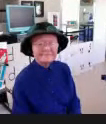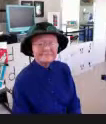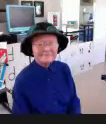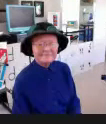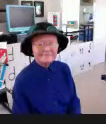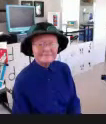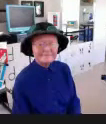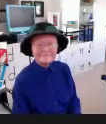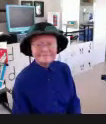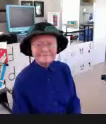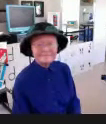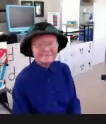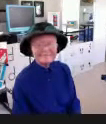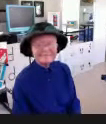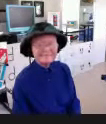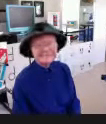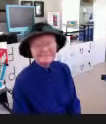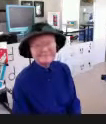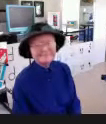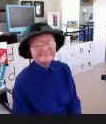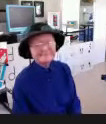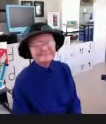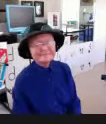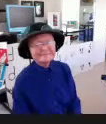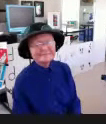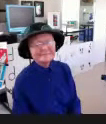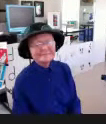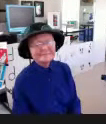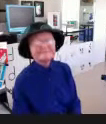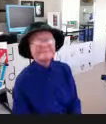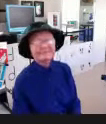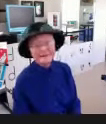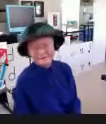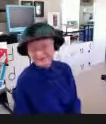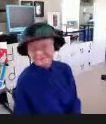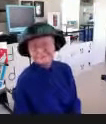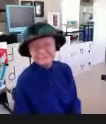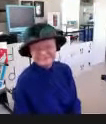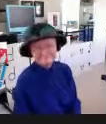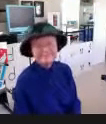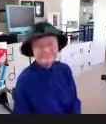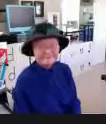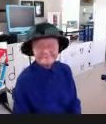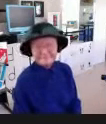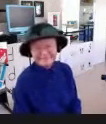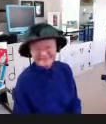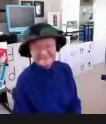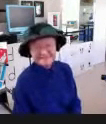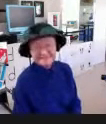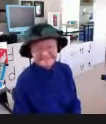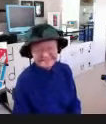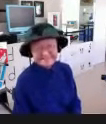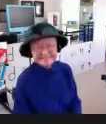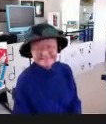Okay, here we have various slides for emotions. So afraid, happy,